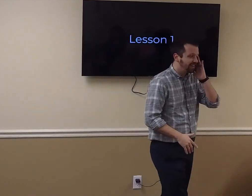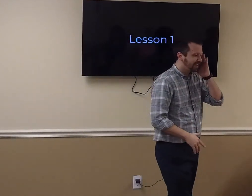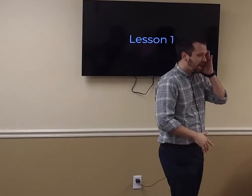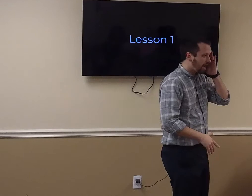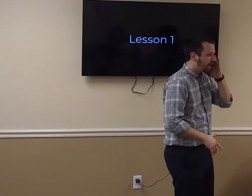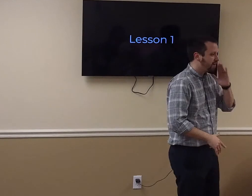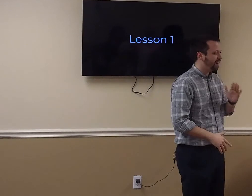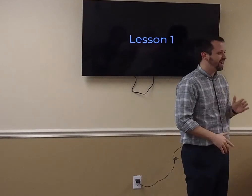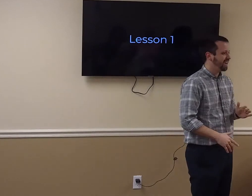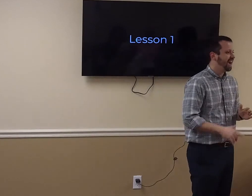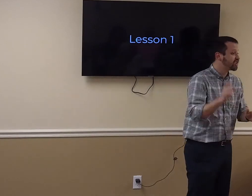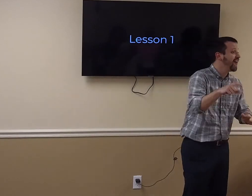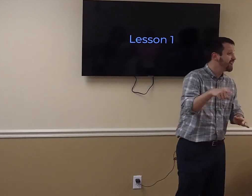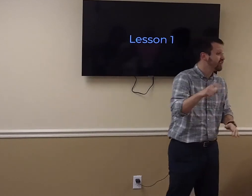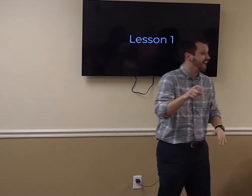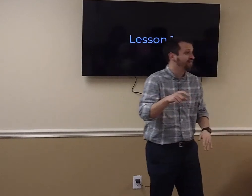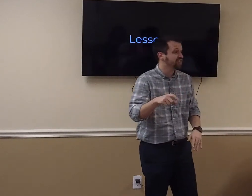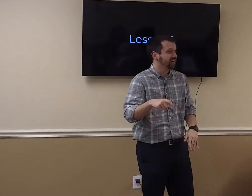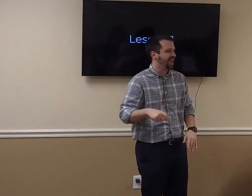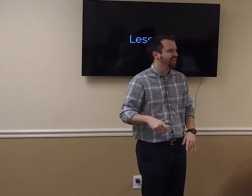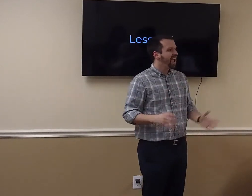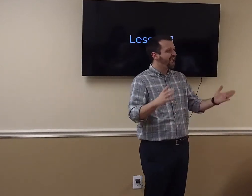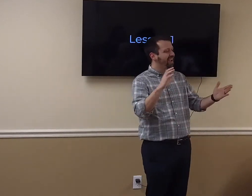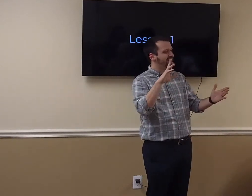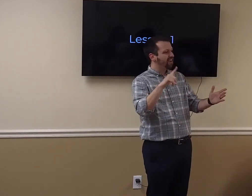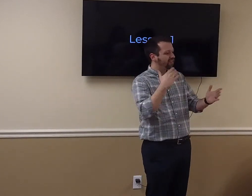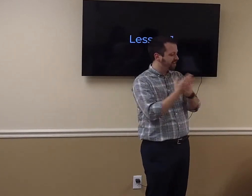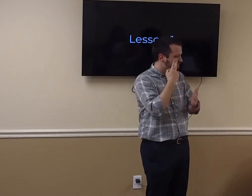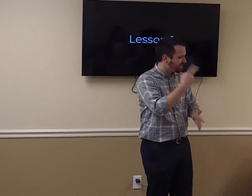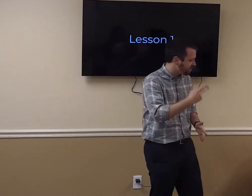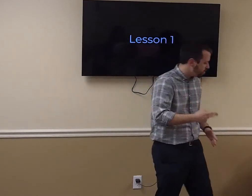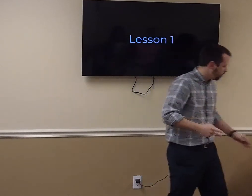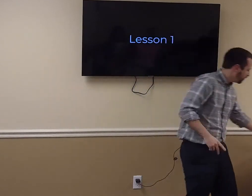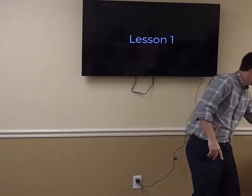hand out for more? Well, yeah, I should have. Hey, Carol, it's good to see you.